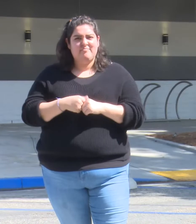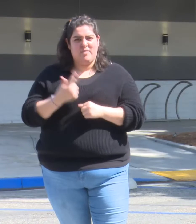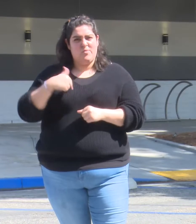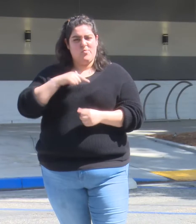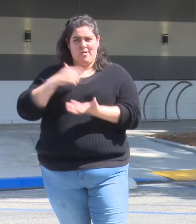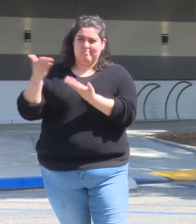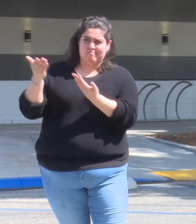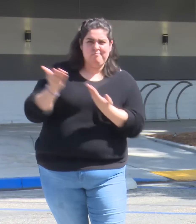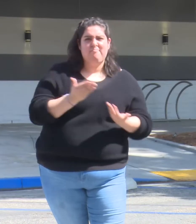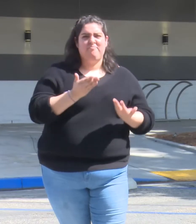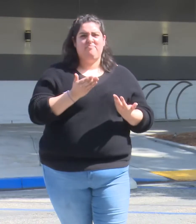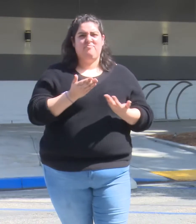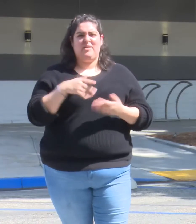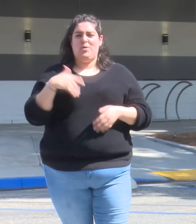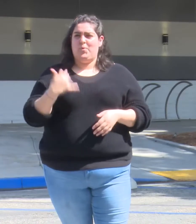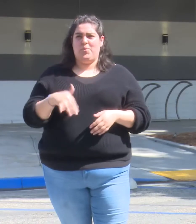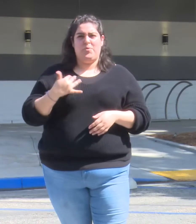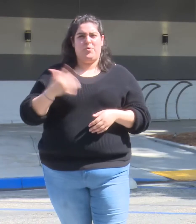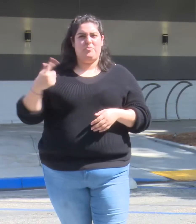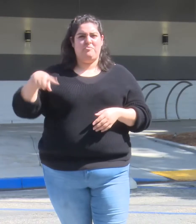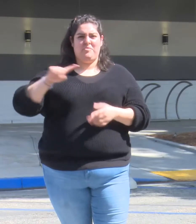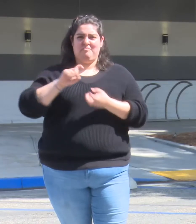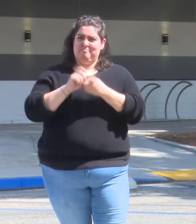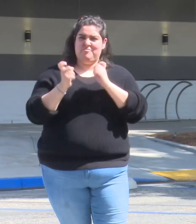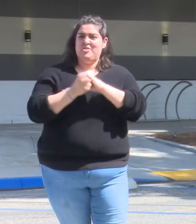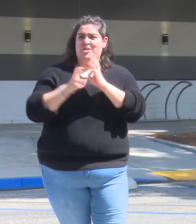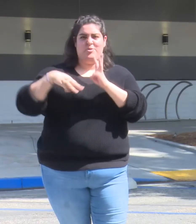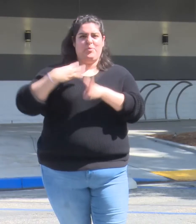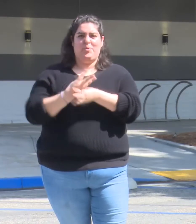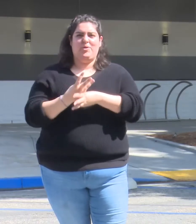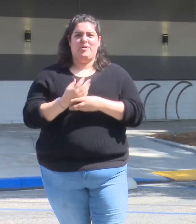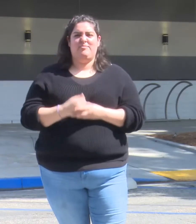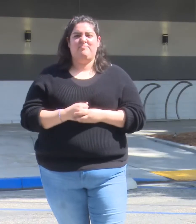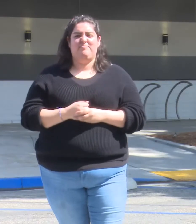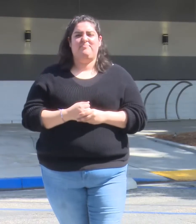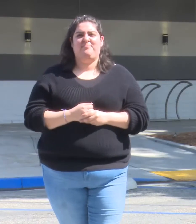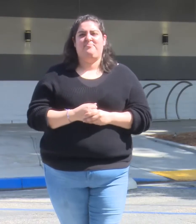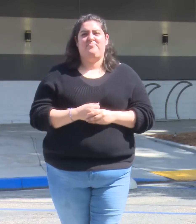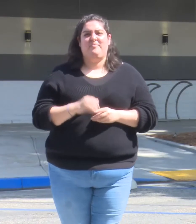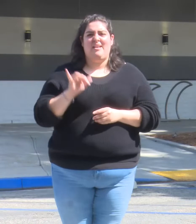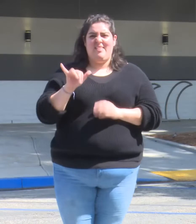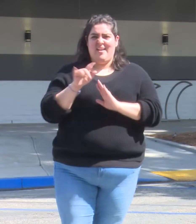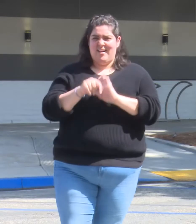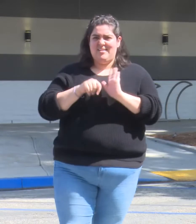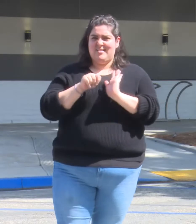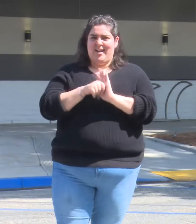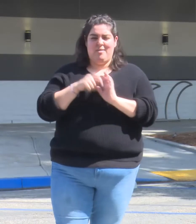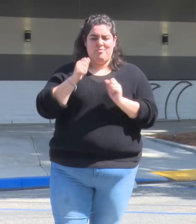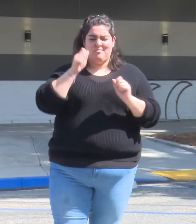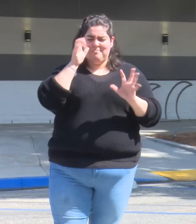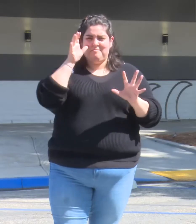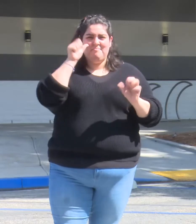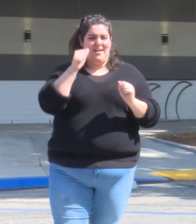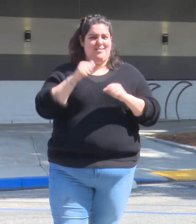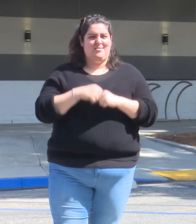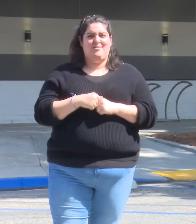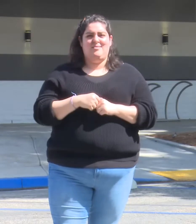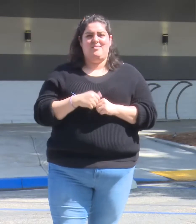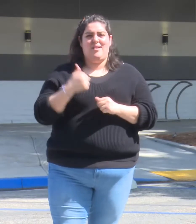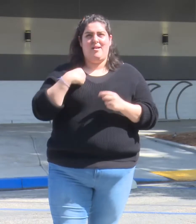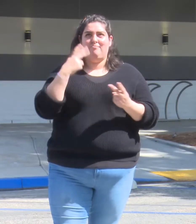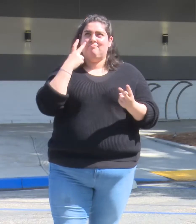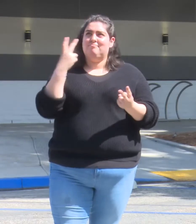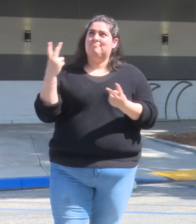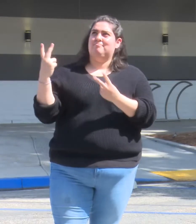in, and boy, did they changed the world. It was truly an amazing time to be on campus, and as I look back,